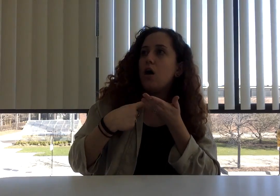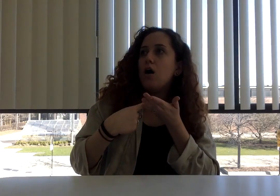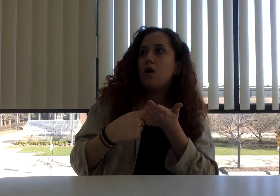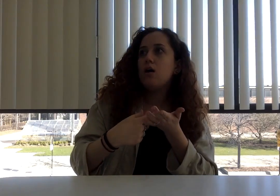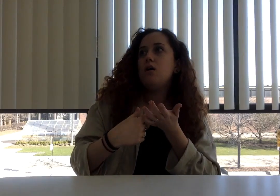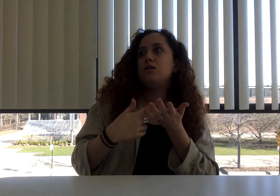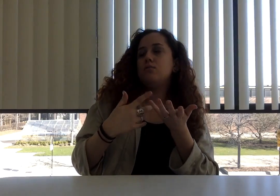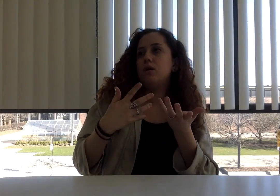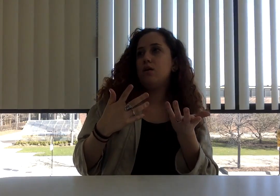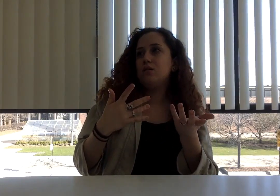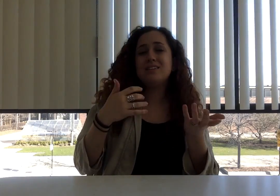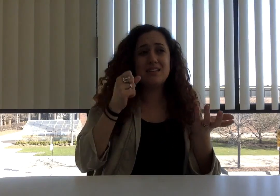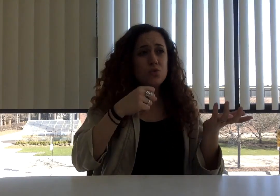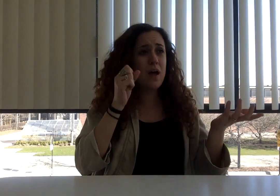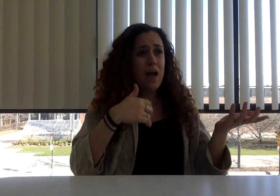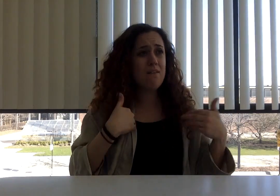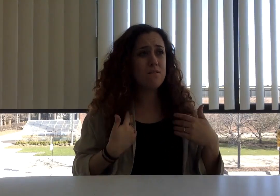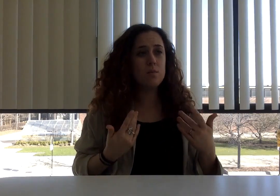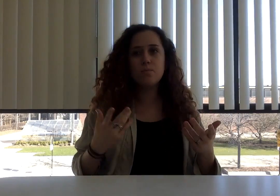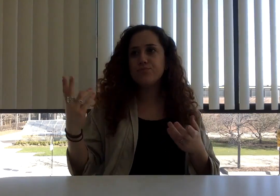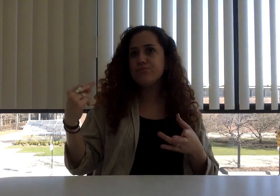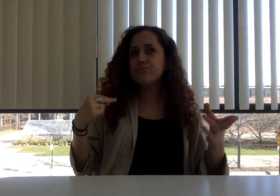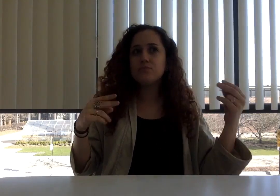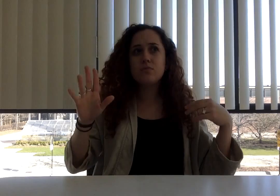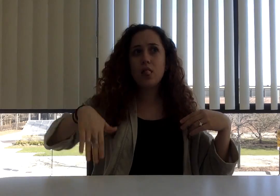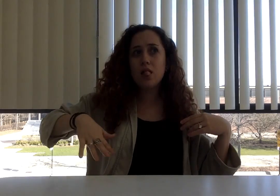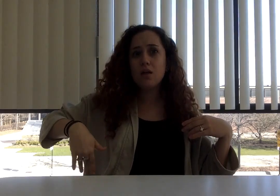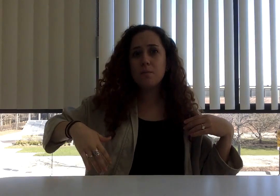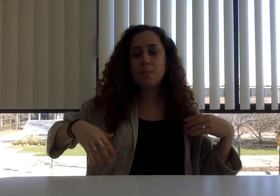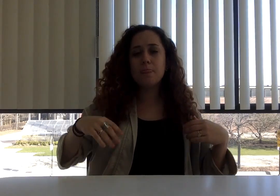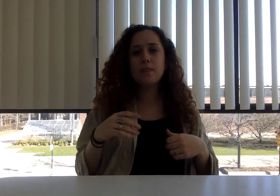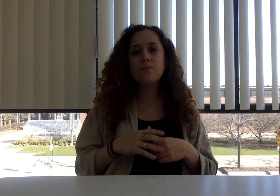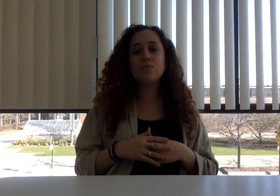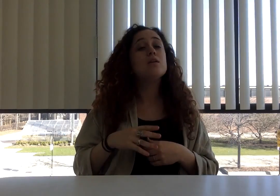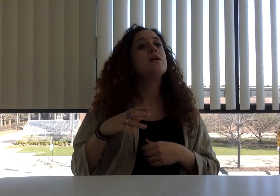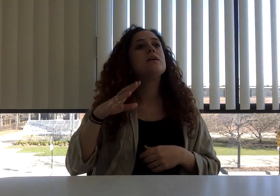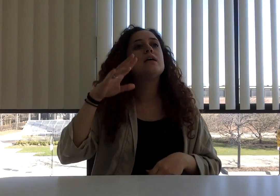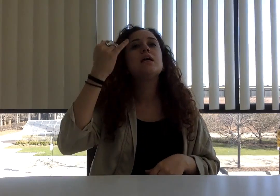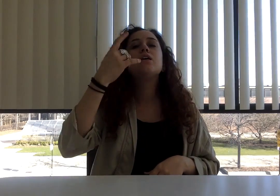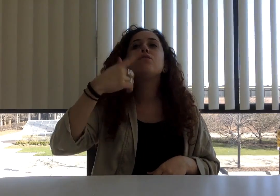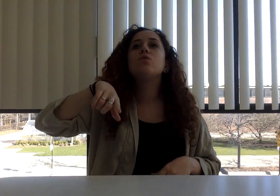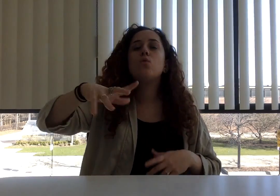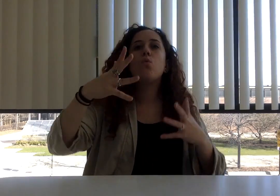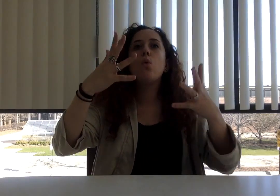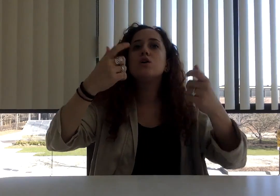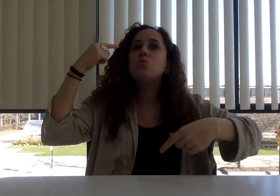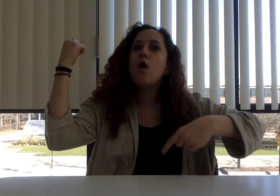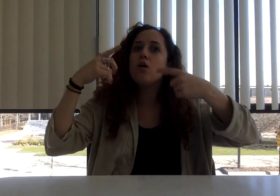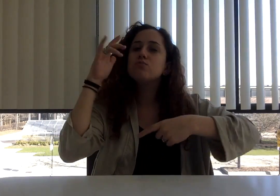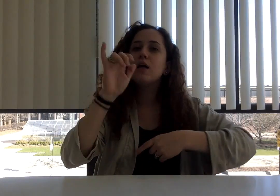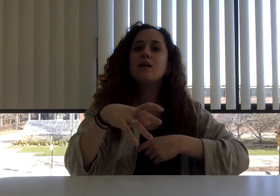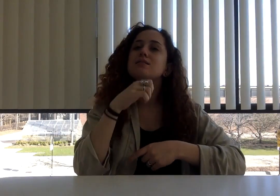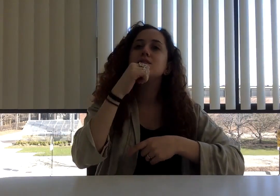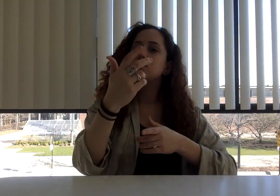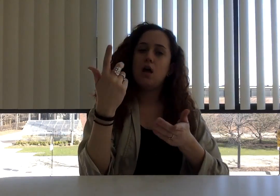just. Even if you, all right, so that's what I was prepared. Even if you wanted to argue that, it doesn't matter because independently, you